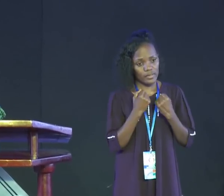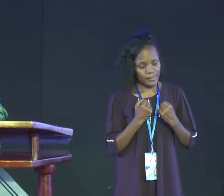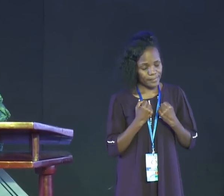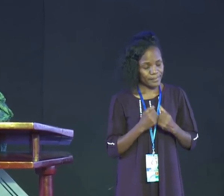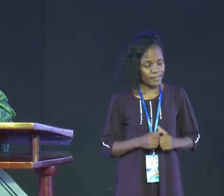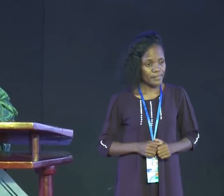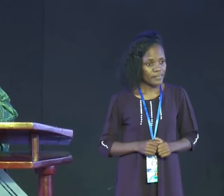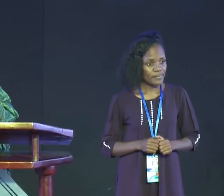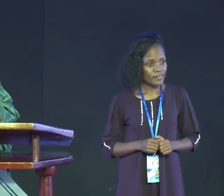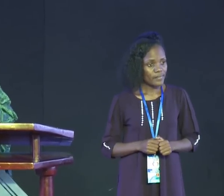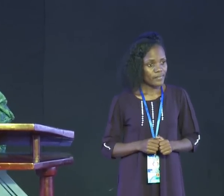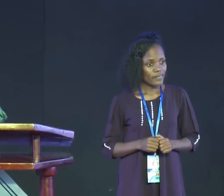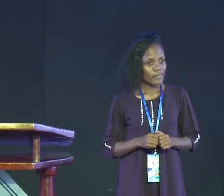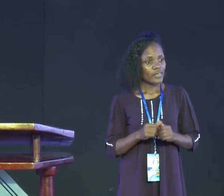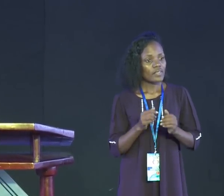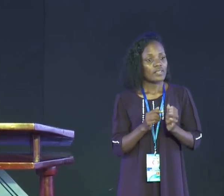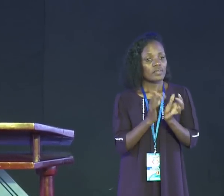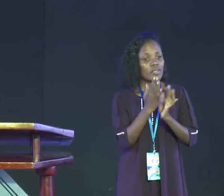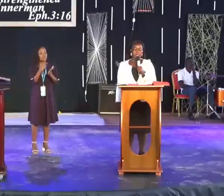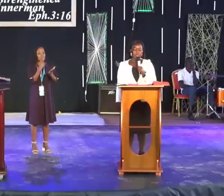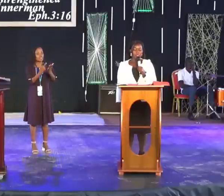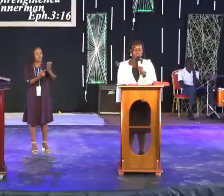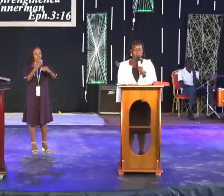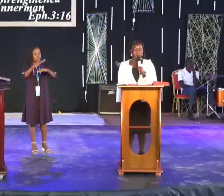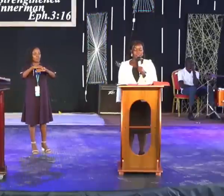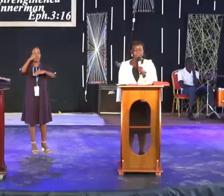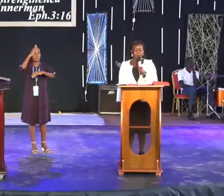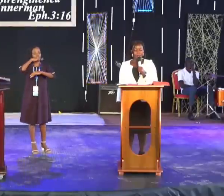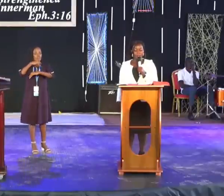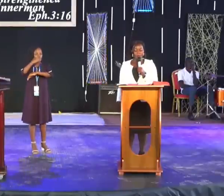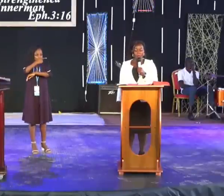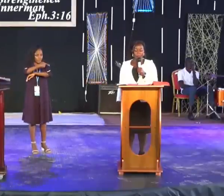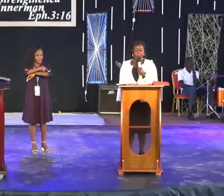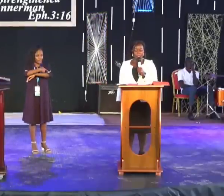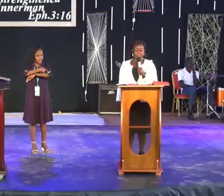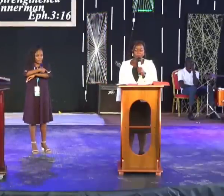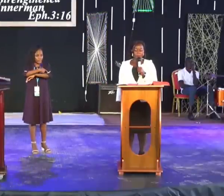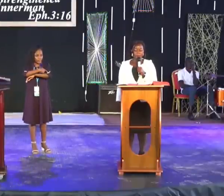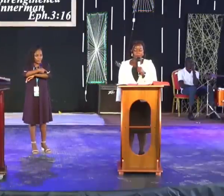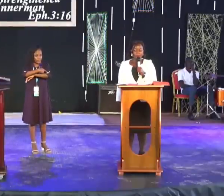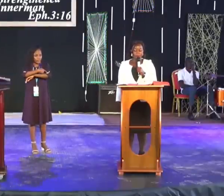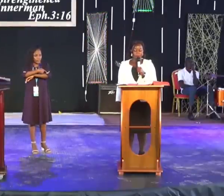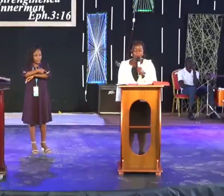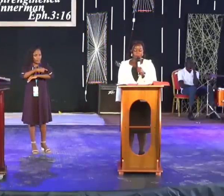there. Agambye kulunaku olubi. He says, on the day when evil comes,